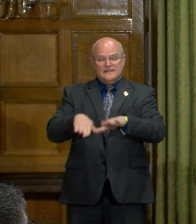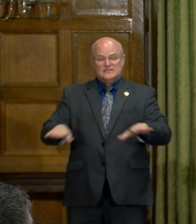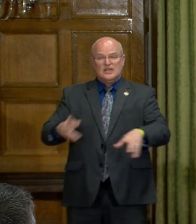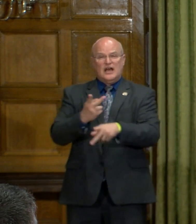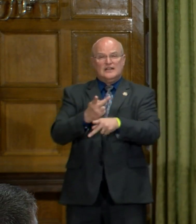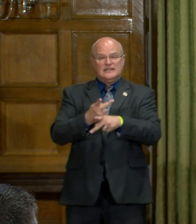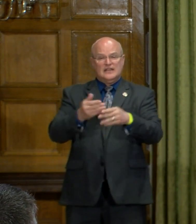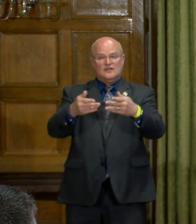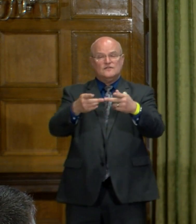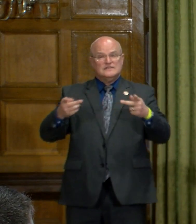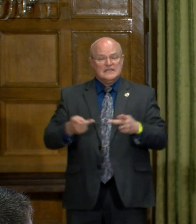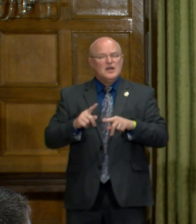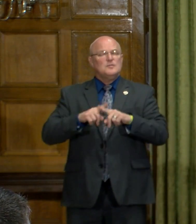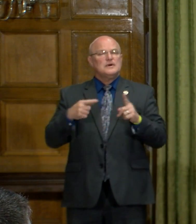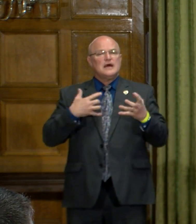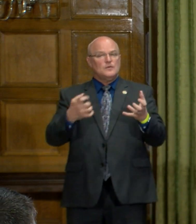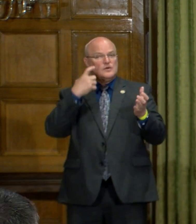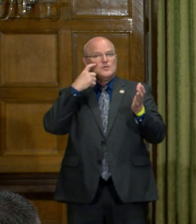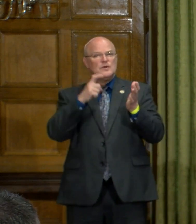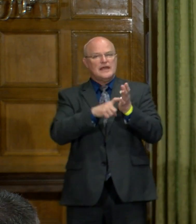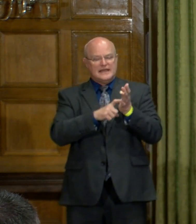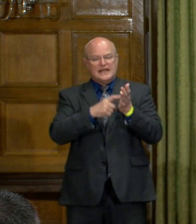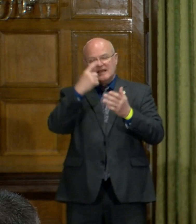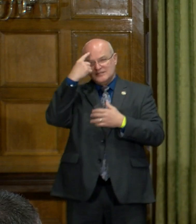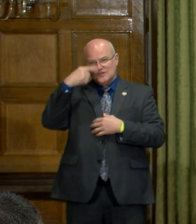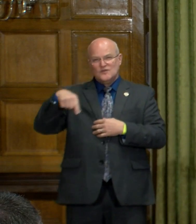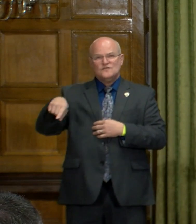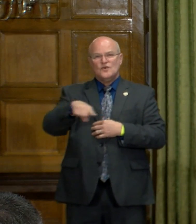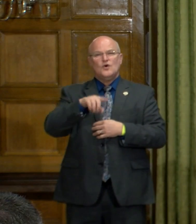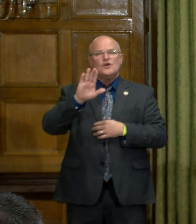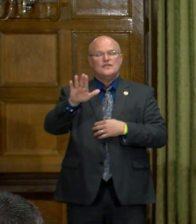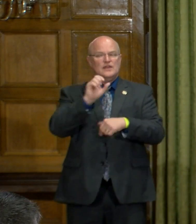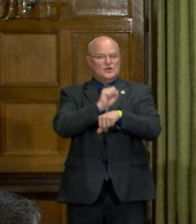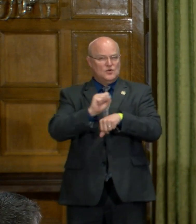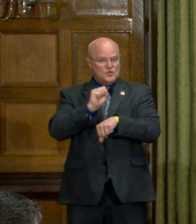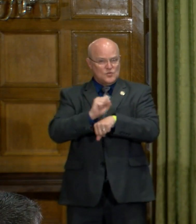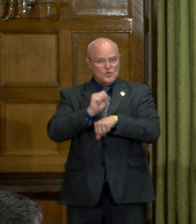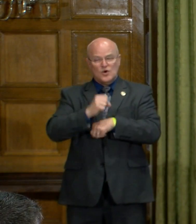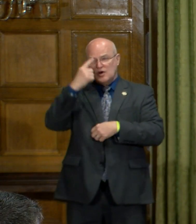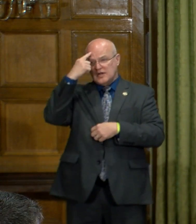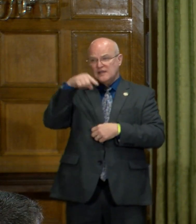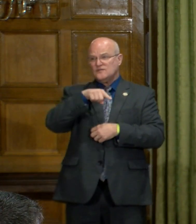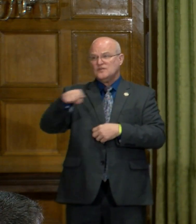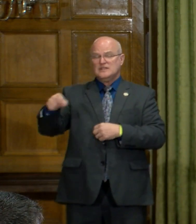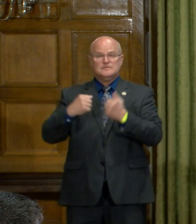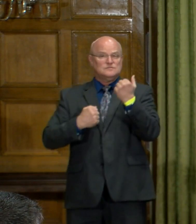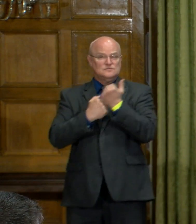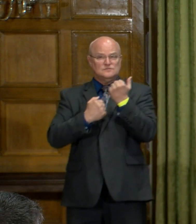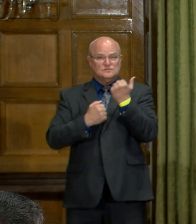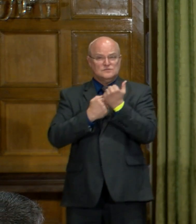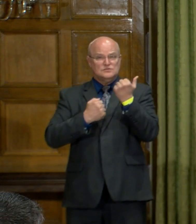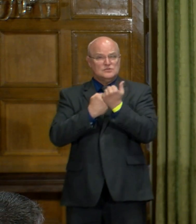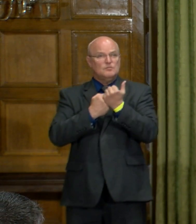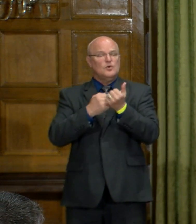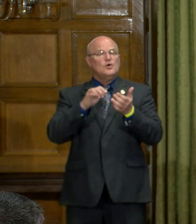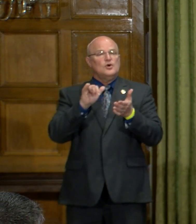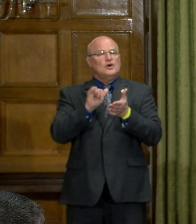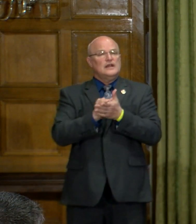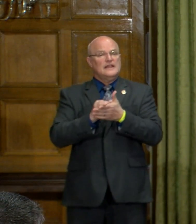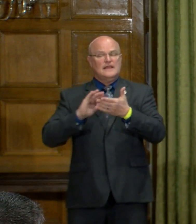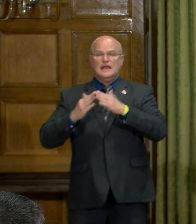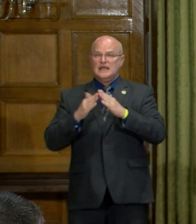care facility, but I want to recognize them for their work and for them supporting